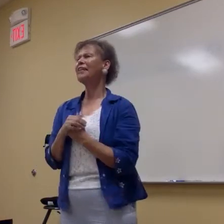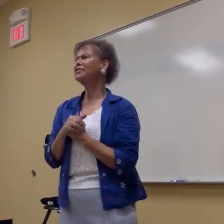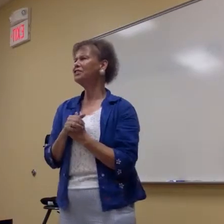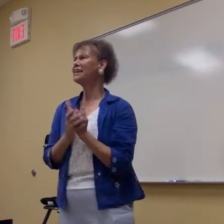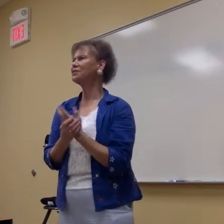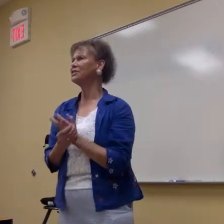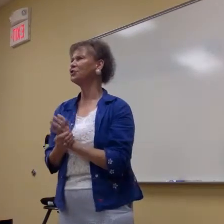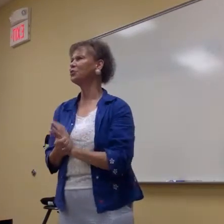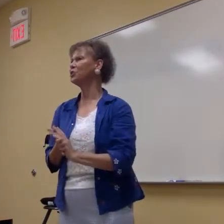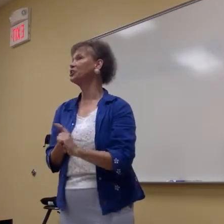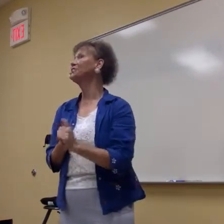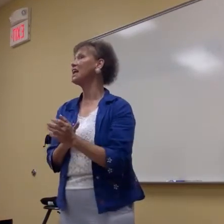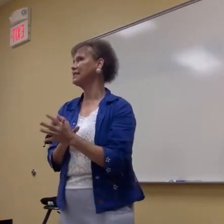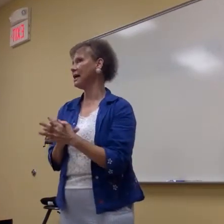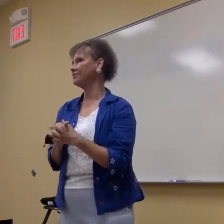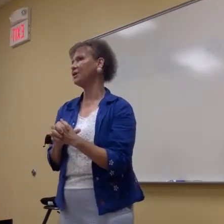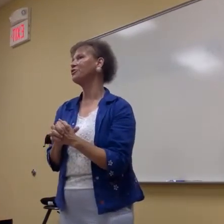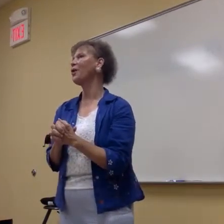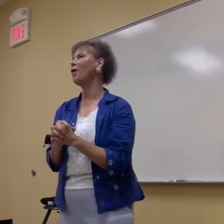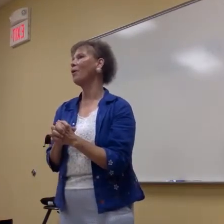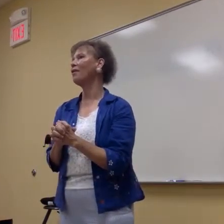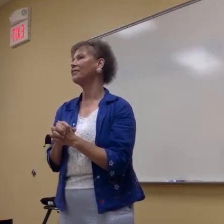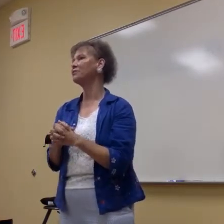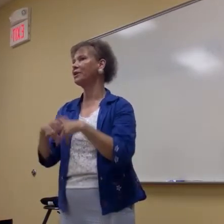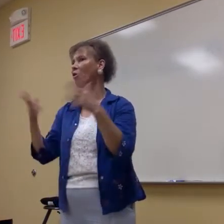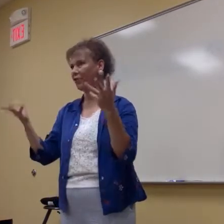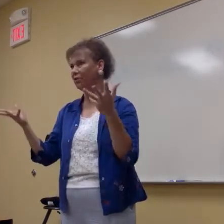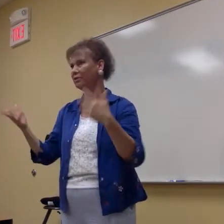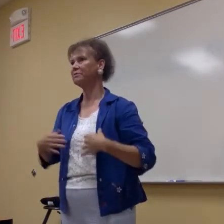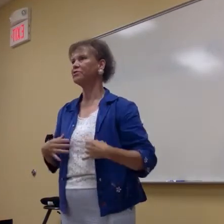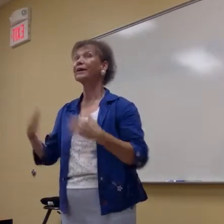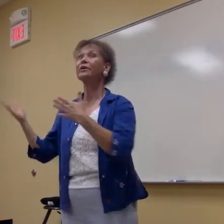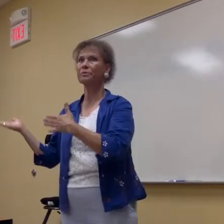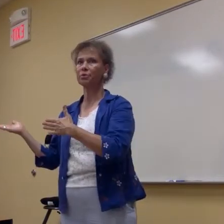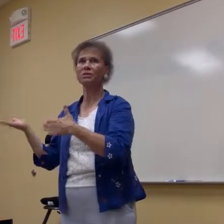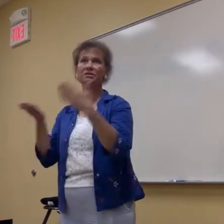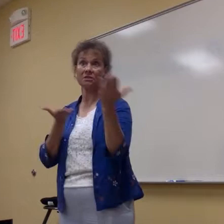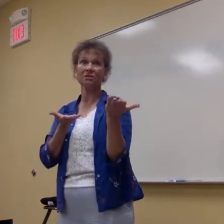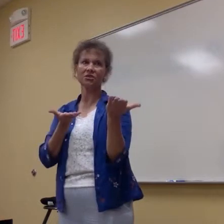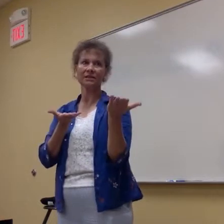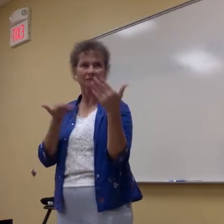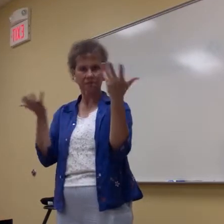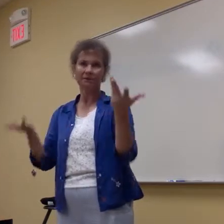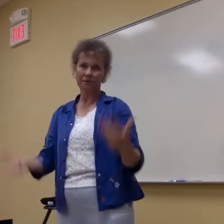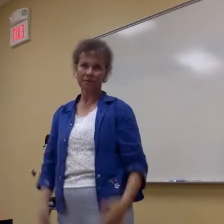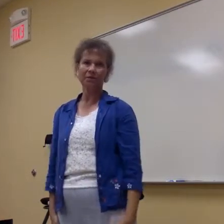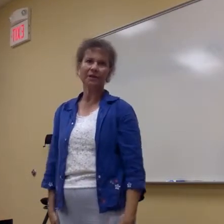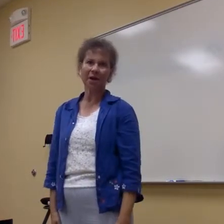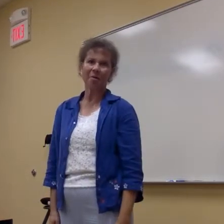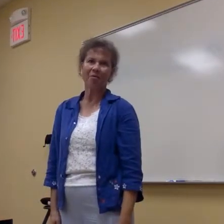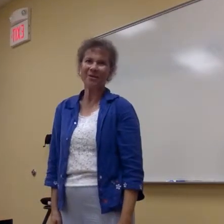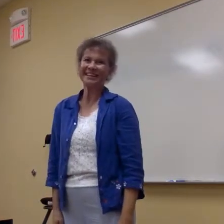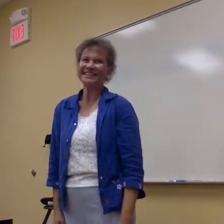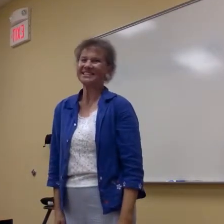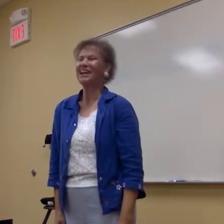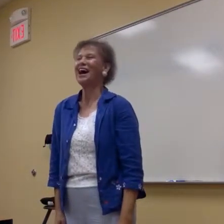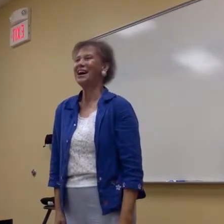deaf, so I don't know how well this went over for a hearing person to suggest you need to come up with a sign for something. But it was on